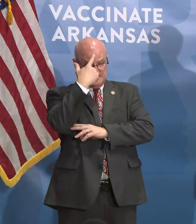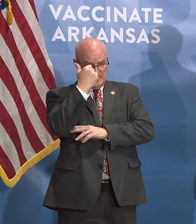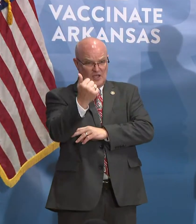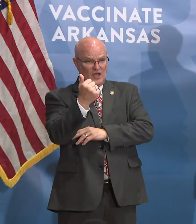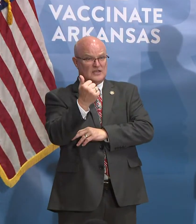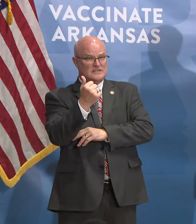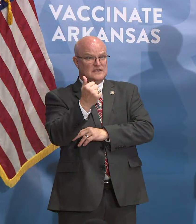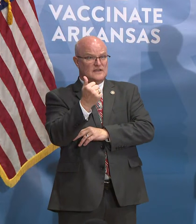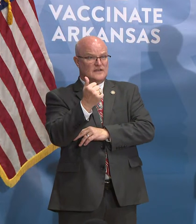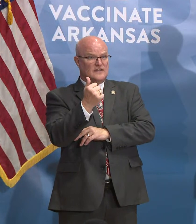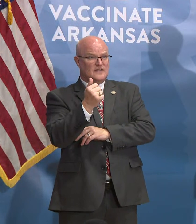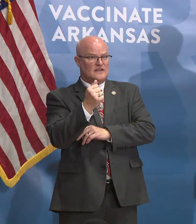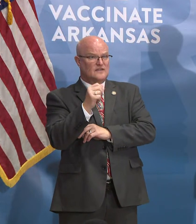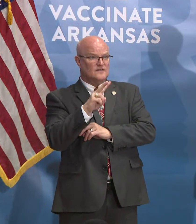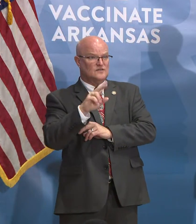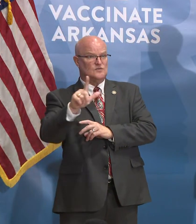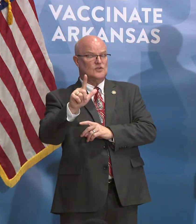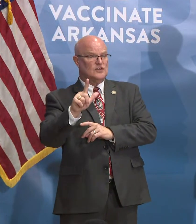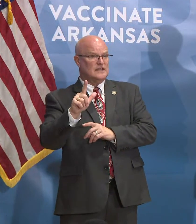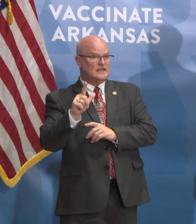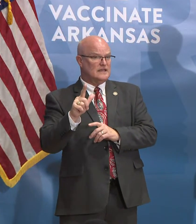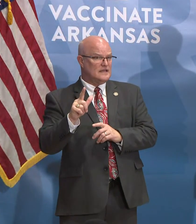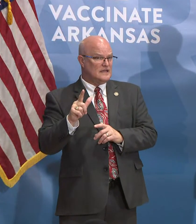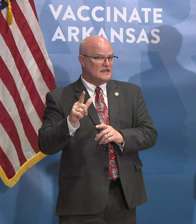their shifts to virtual instruction.